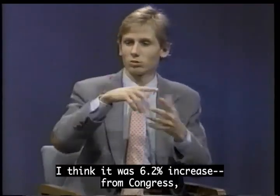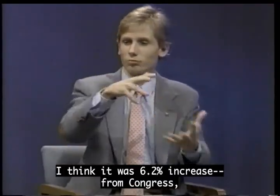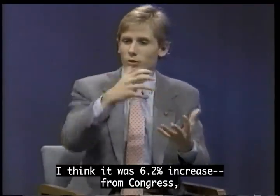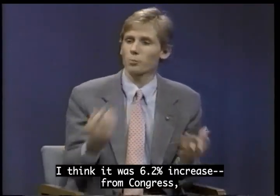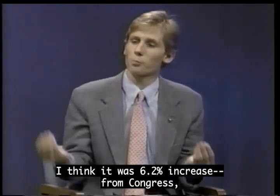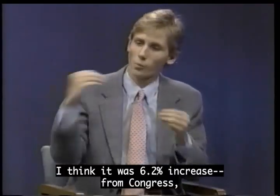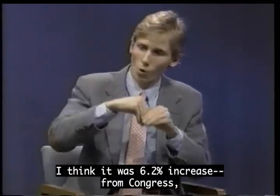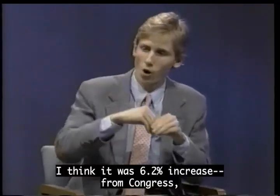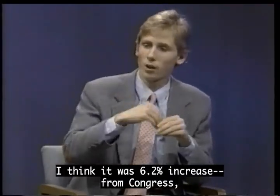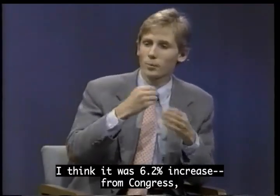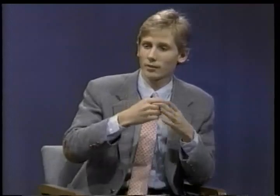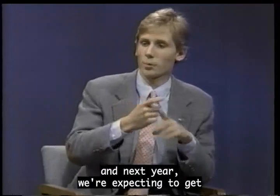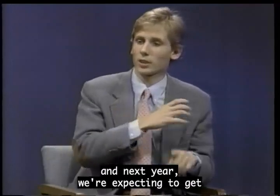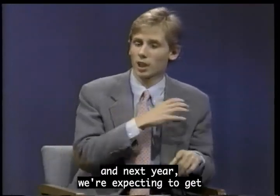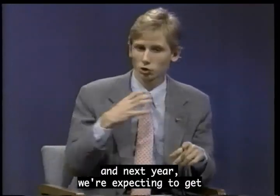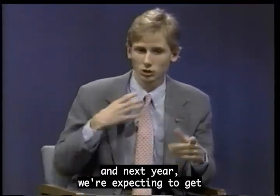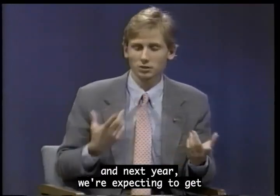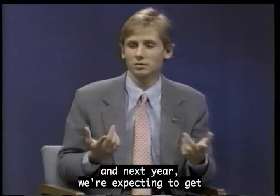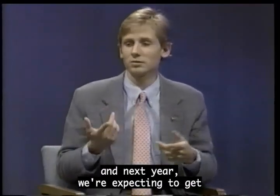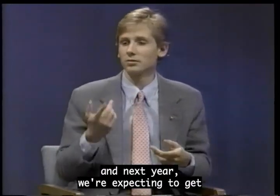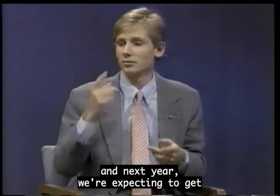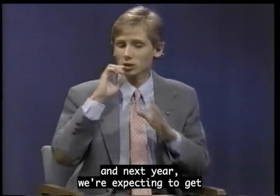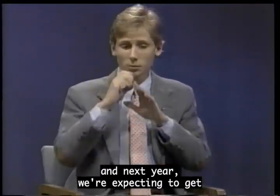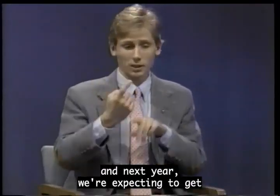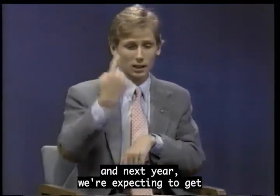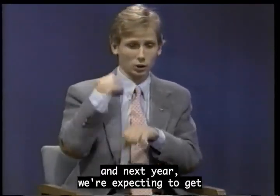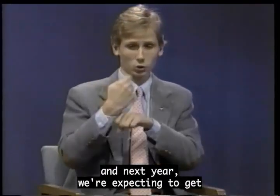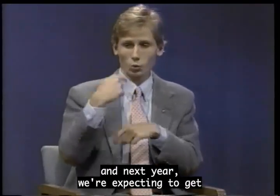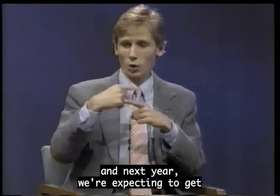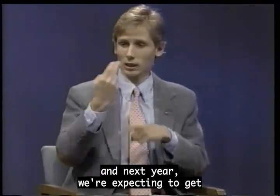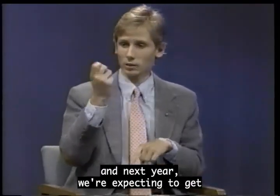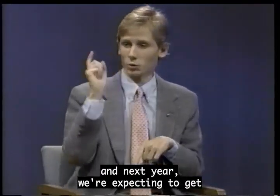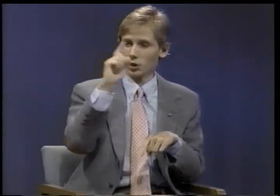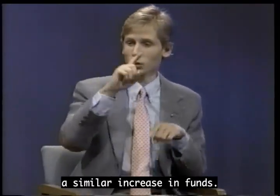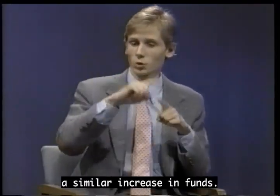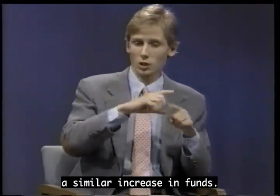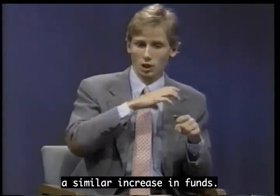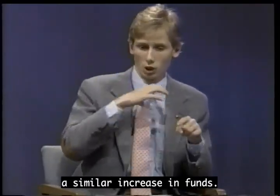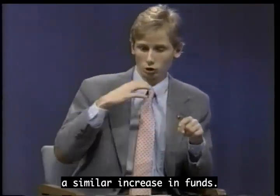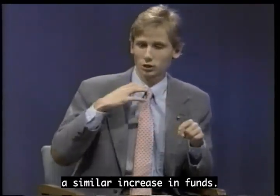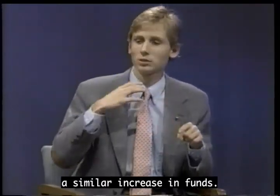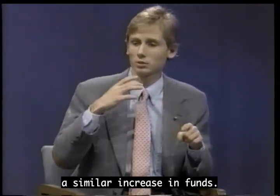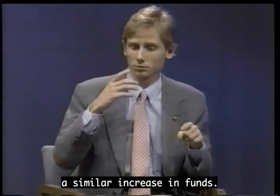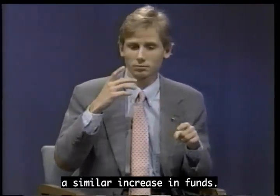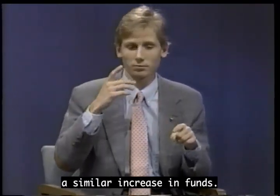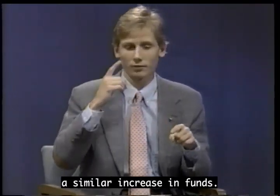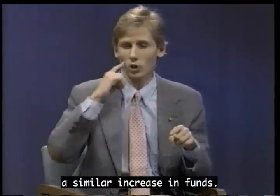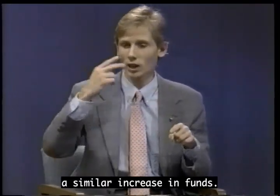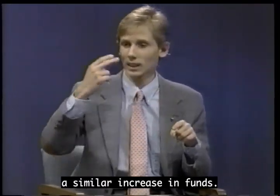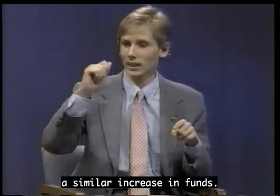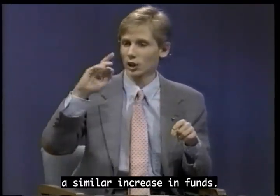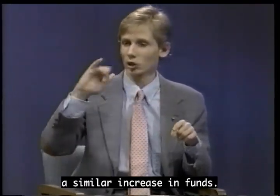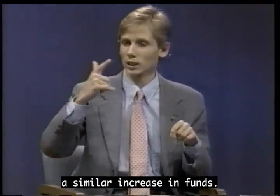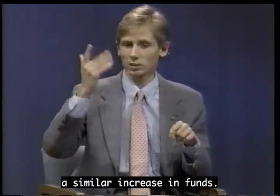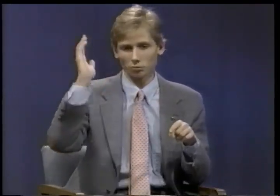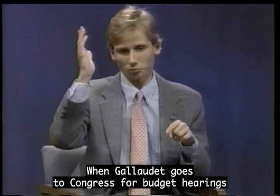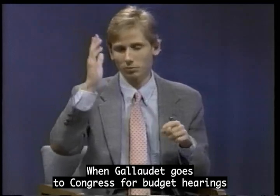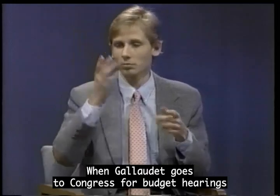Congress. And next year, we're expecting to get a similar increase in funds. When Gallaudet goes to Congress